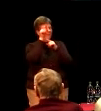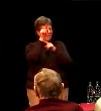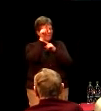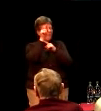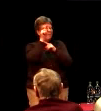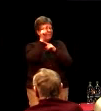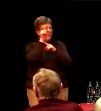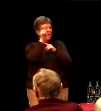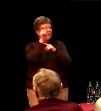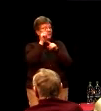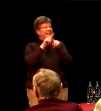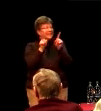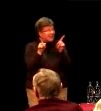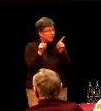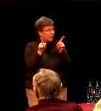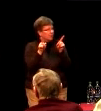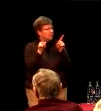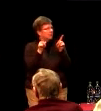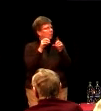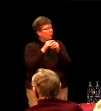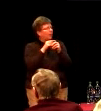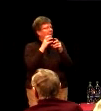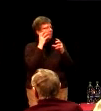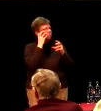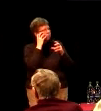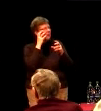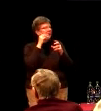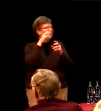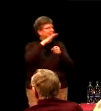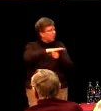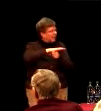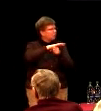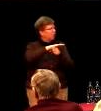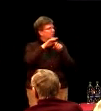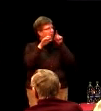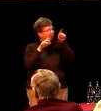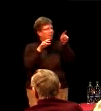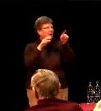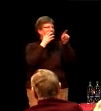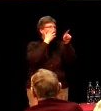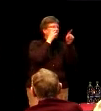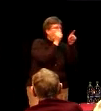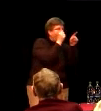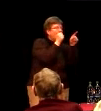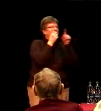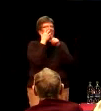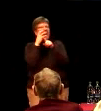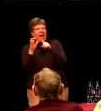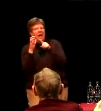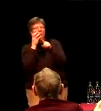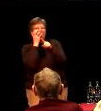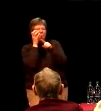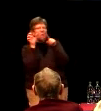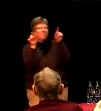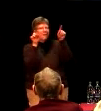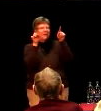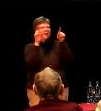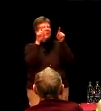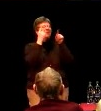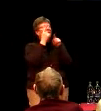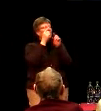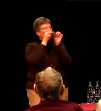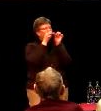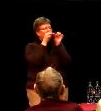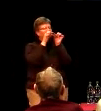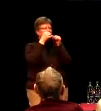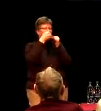tremendous difference in the density and the pressure on either side. And this little narrow ribbon